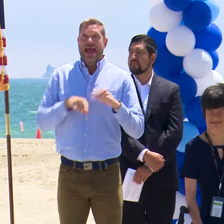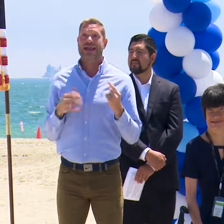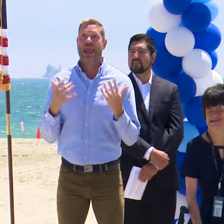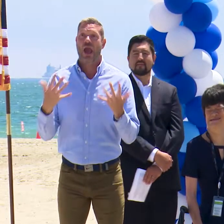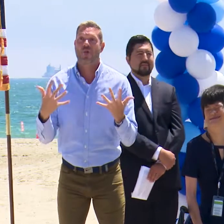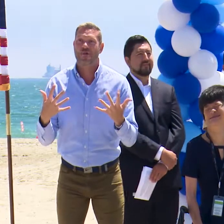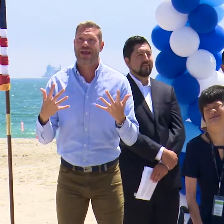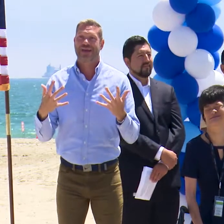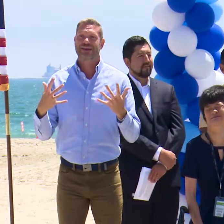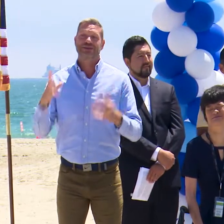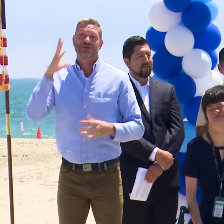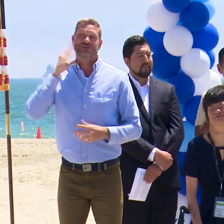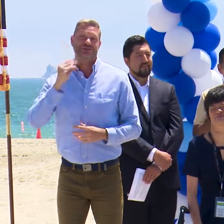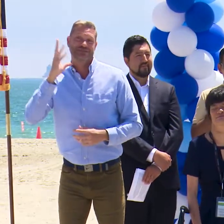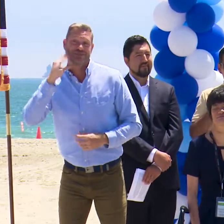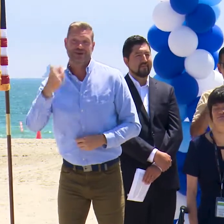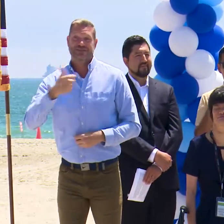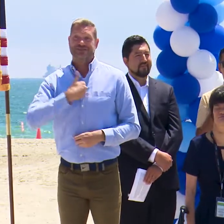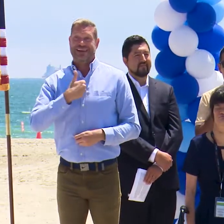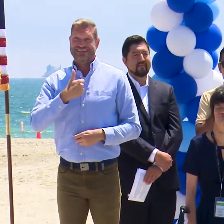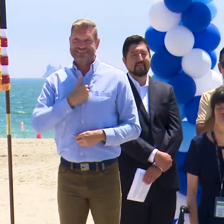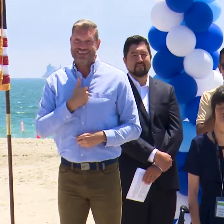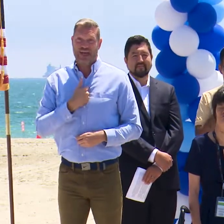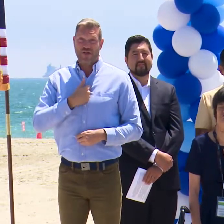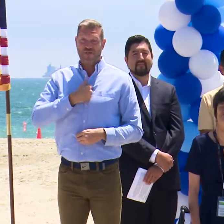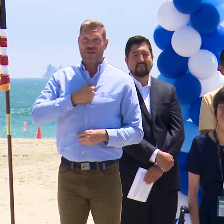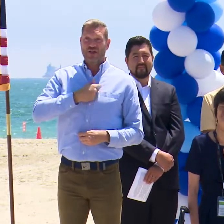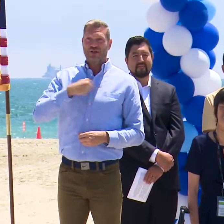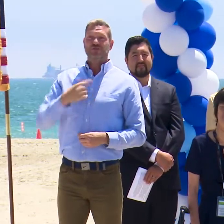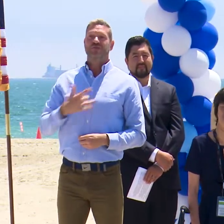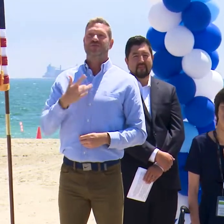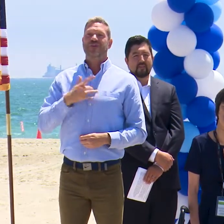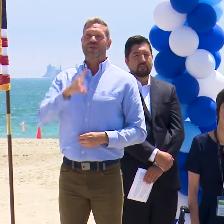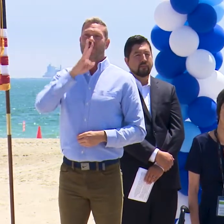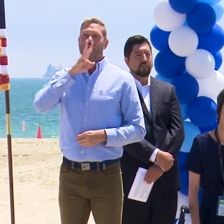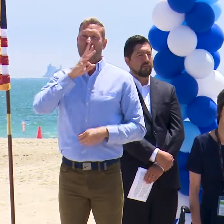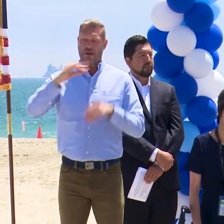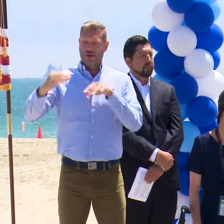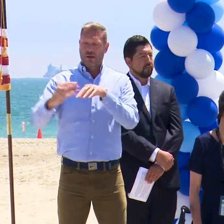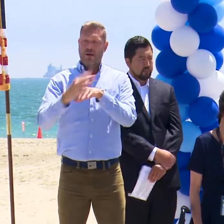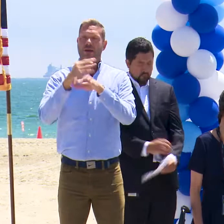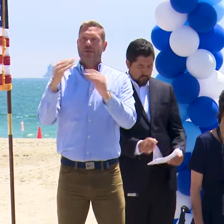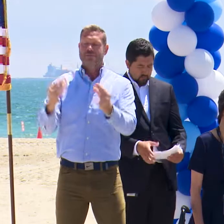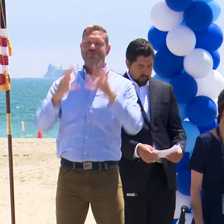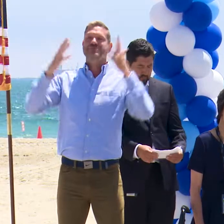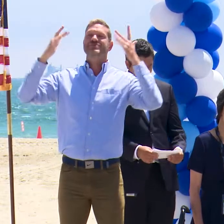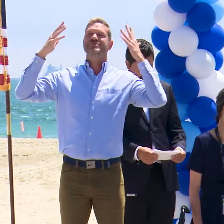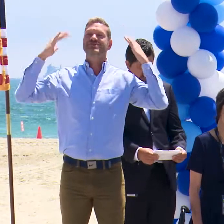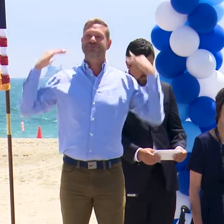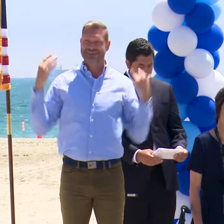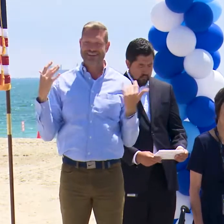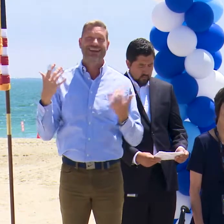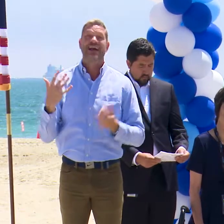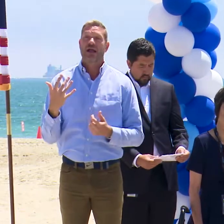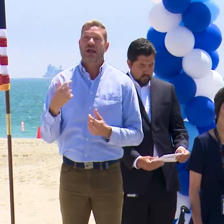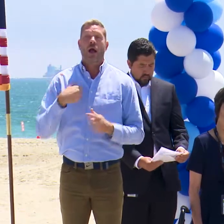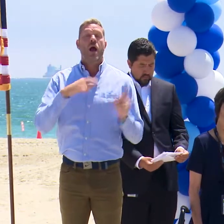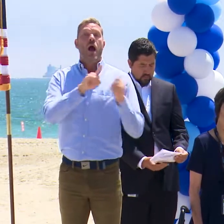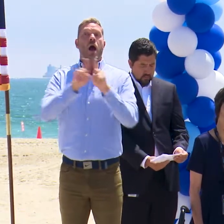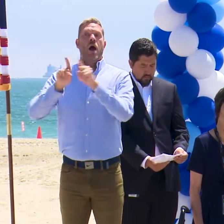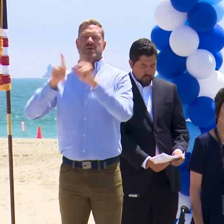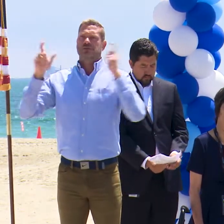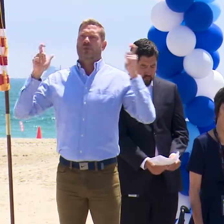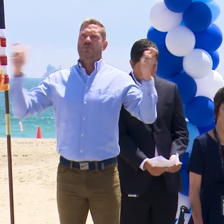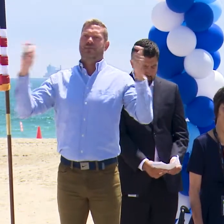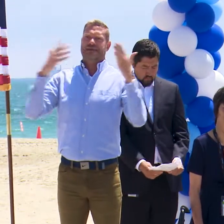the mist of the water on my face. So I can't wait for that. At this time, I would also like to give a big thanks